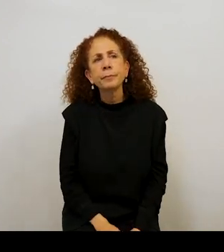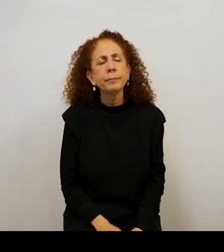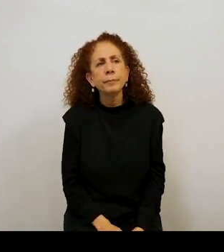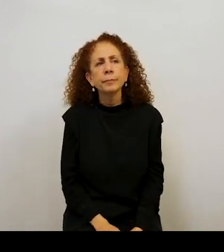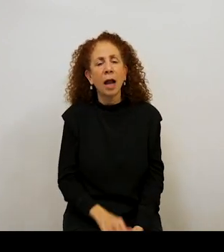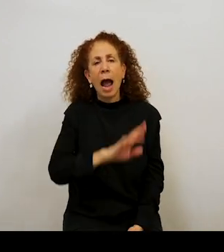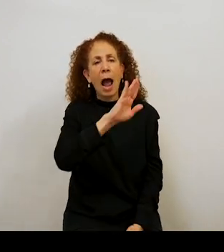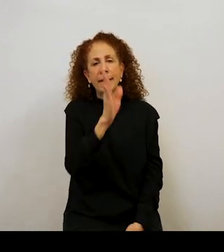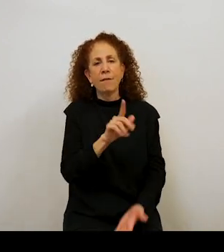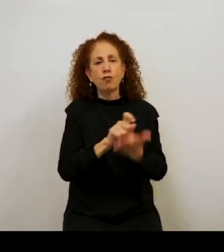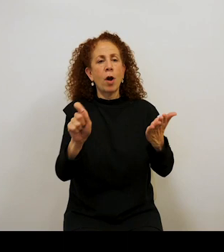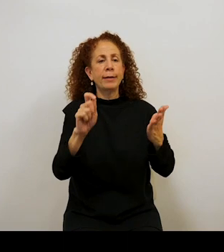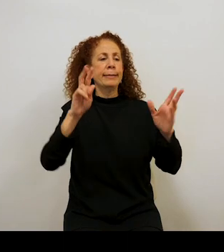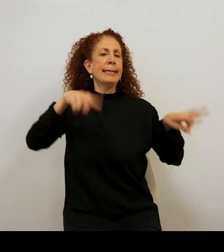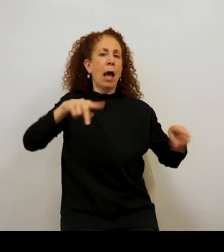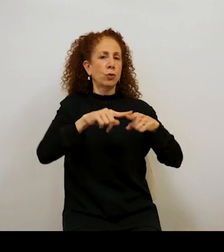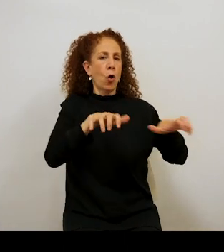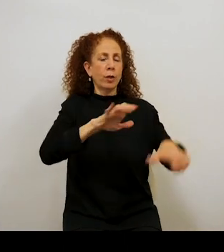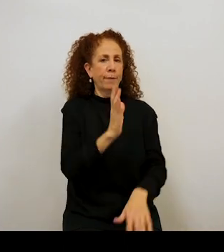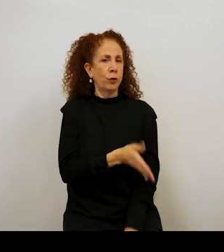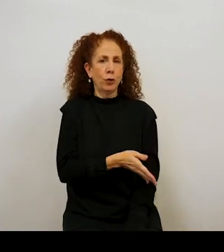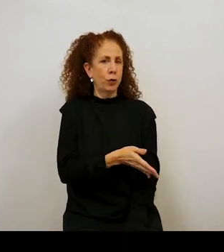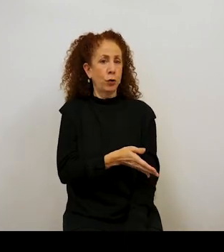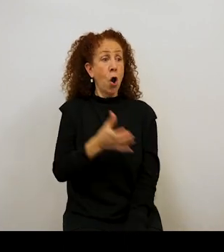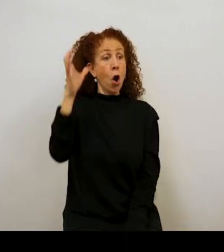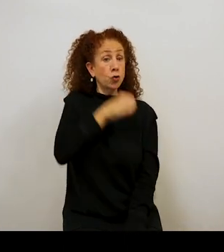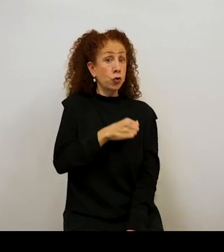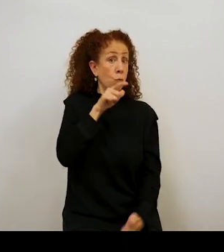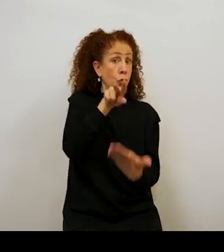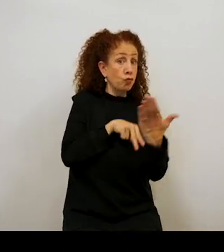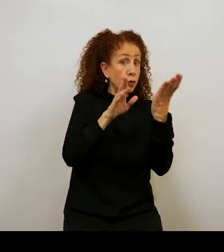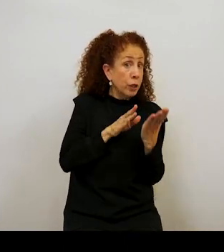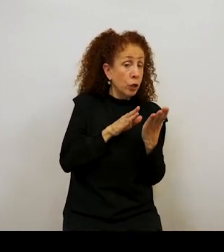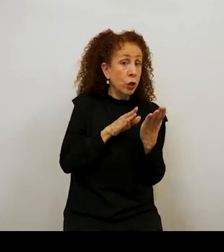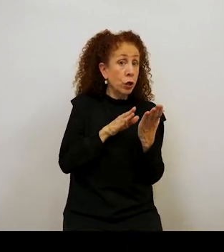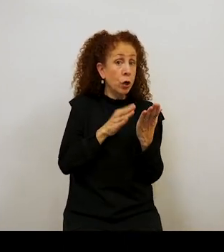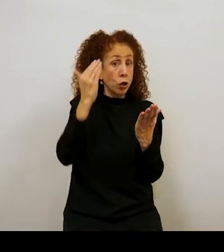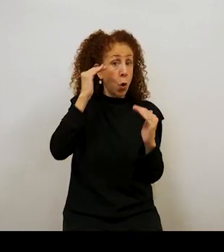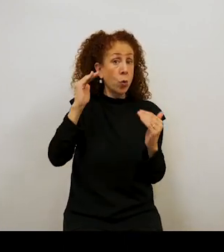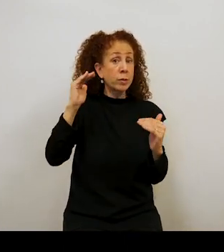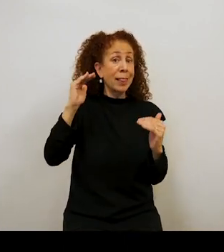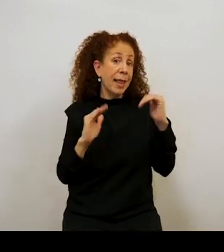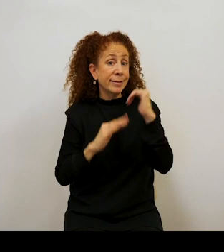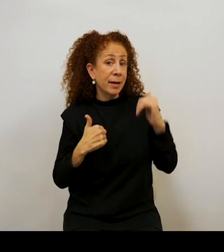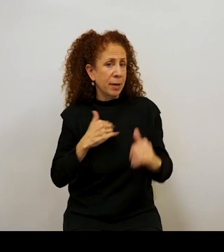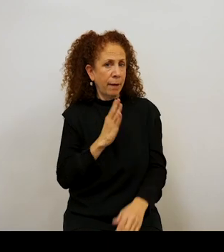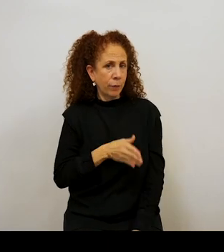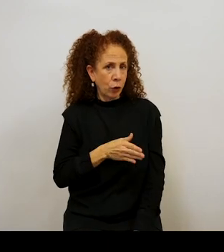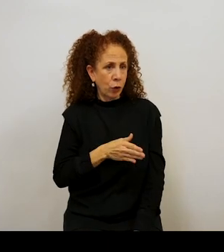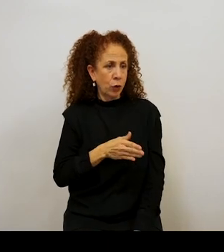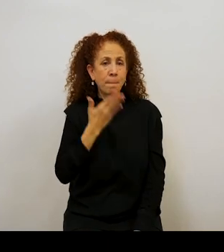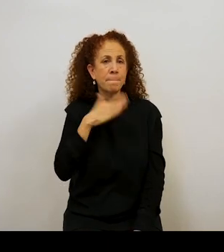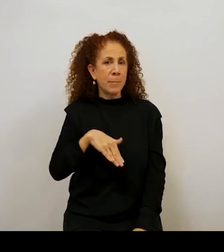write down to an audience. I never assume that my audience is going to know less than I am, that they're going to be